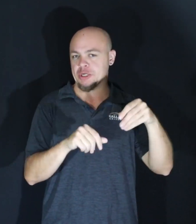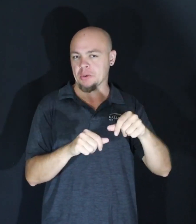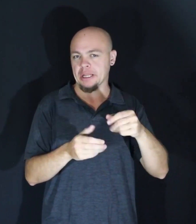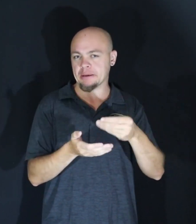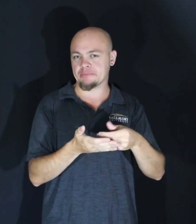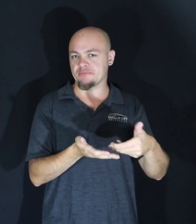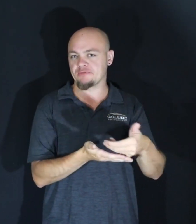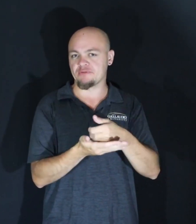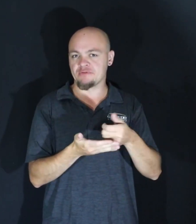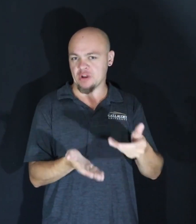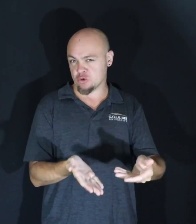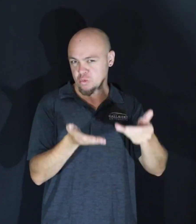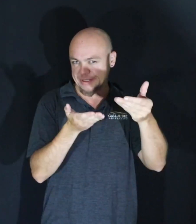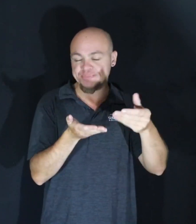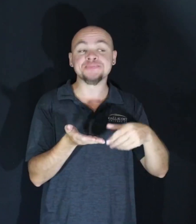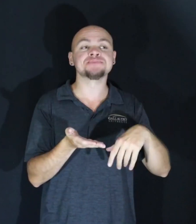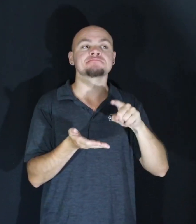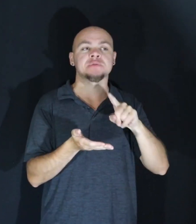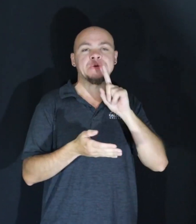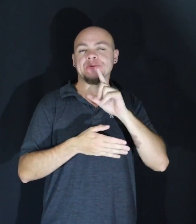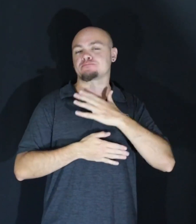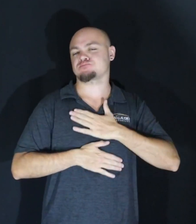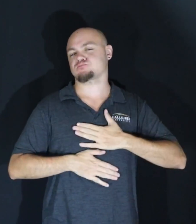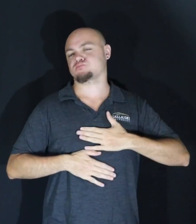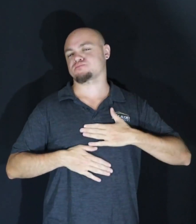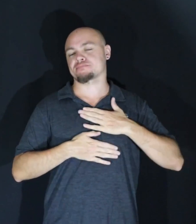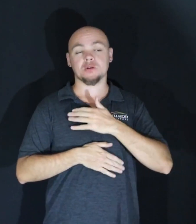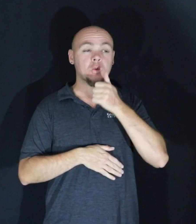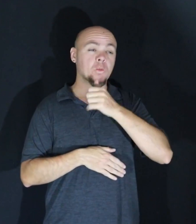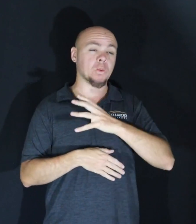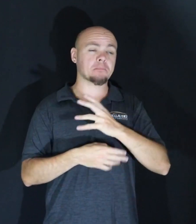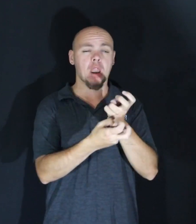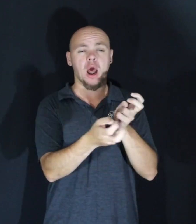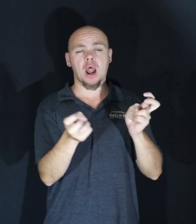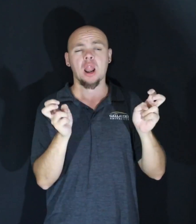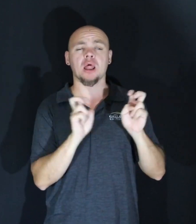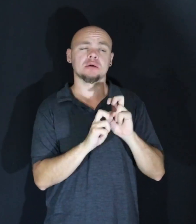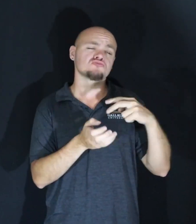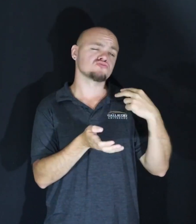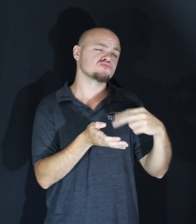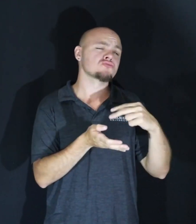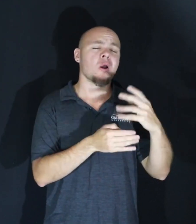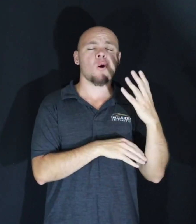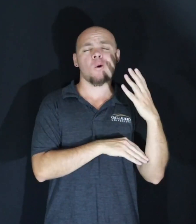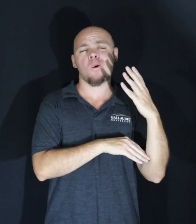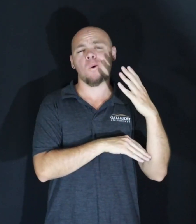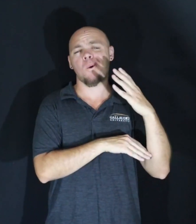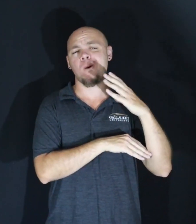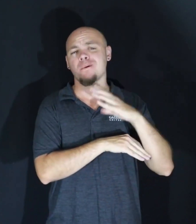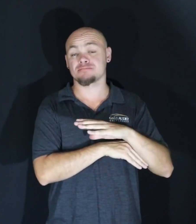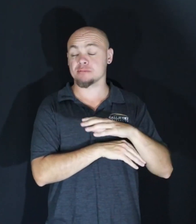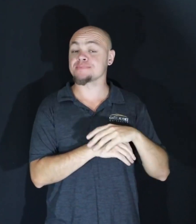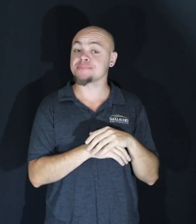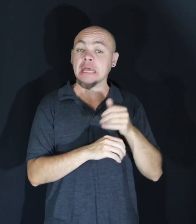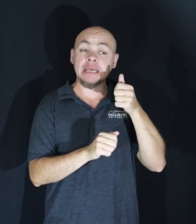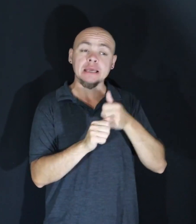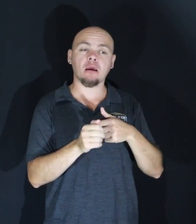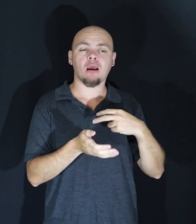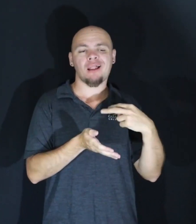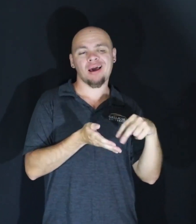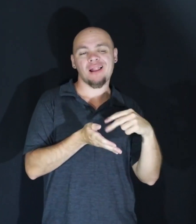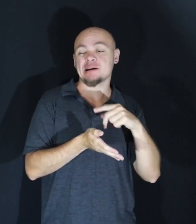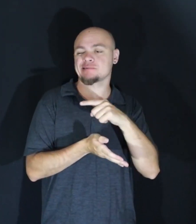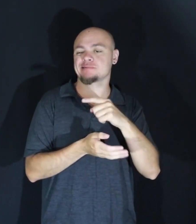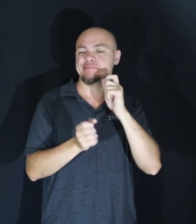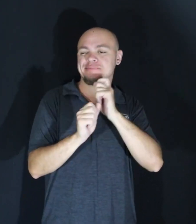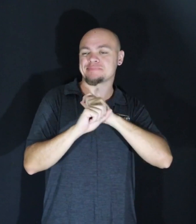was joyful, a room full of women dancing all afternoon. With each step, I could imagine Lucy